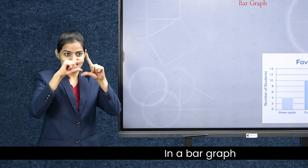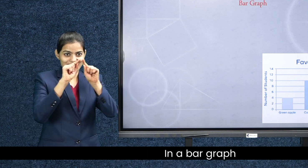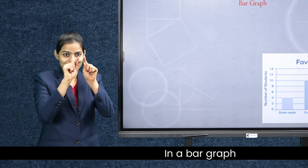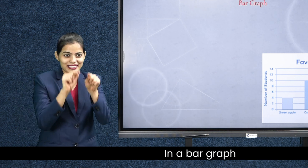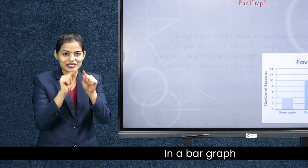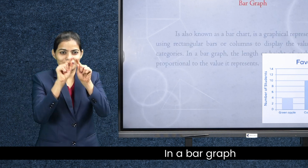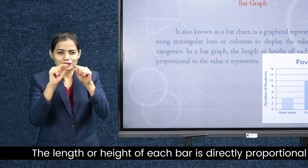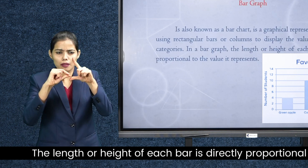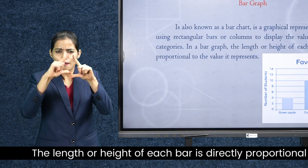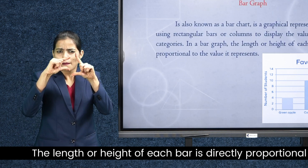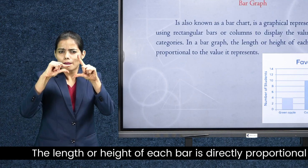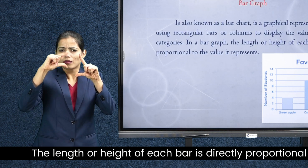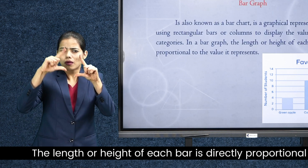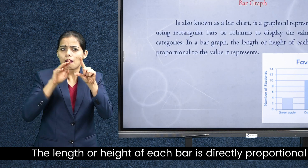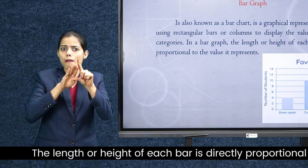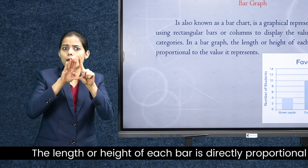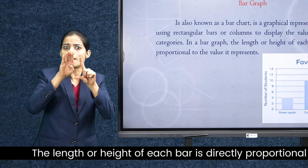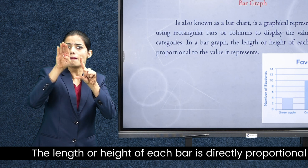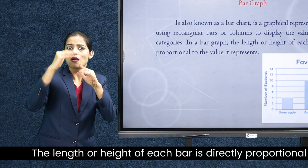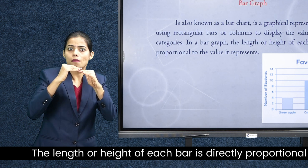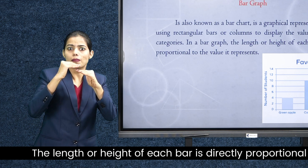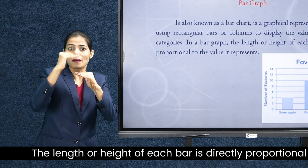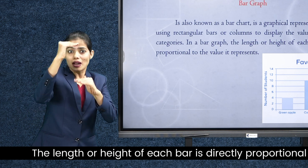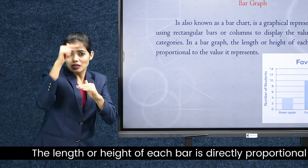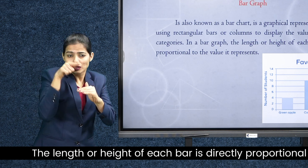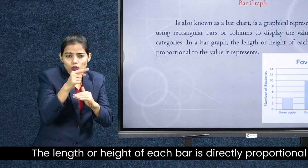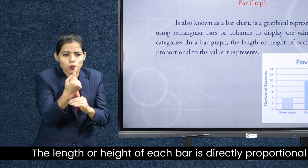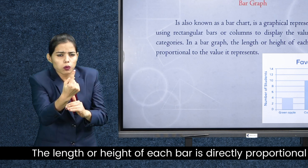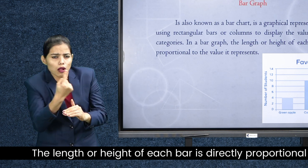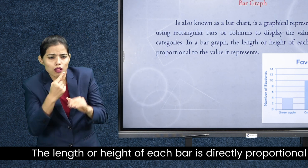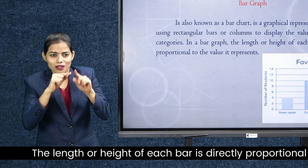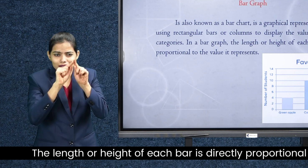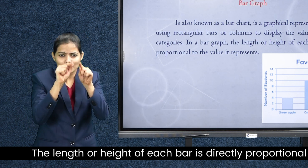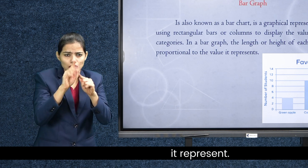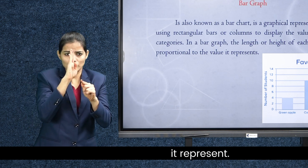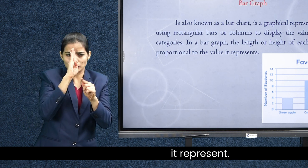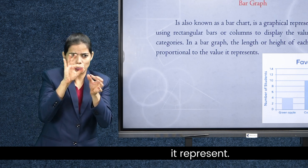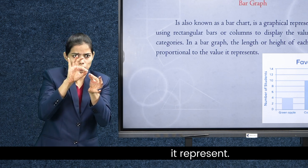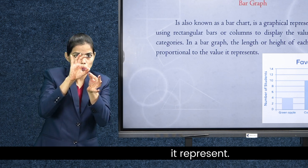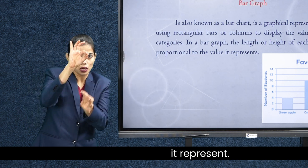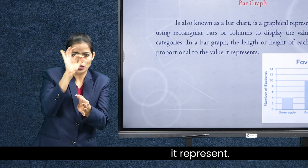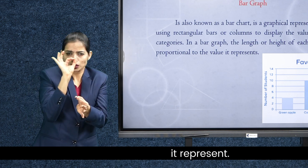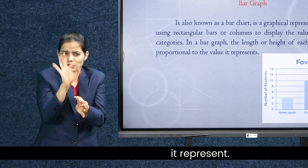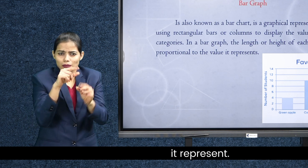In a bar graph, the length or height of each bar is directly proportional to the value it represents.